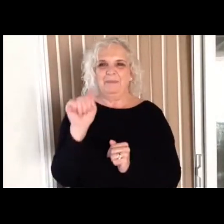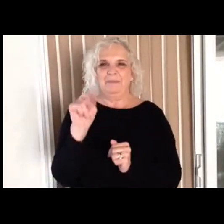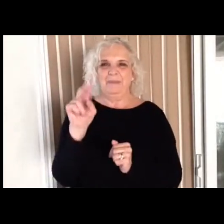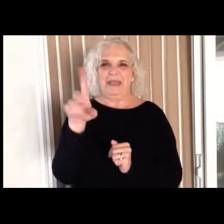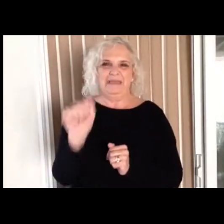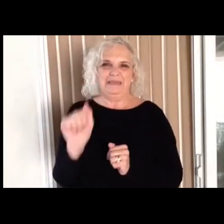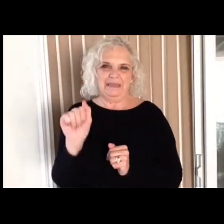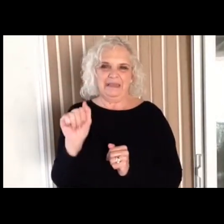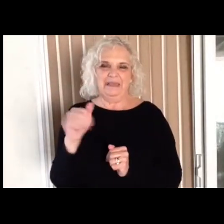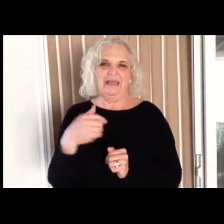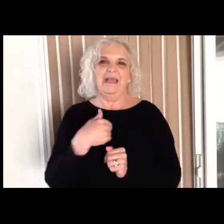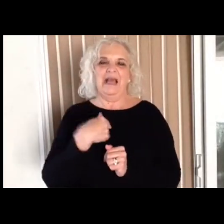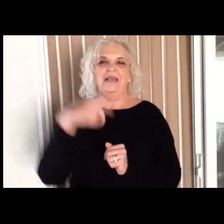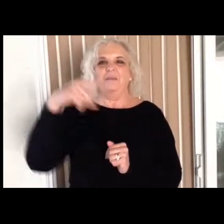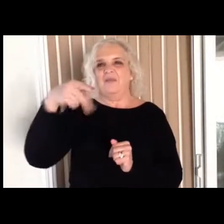I'm